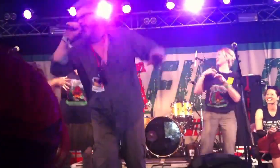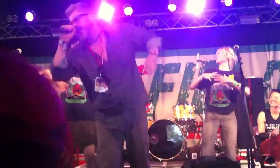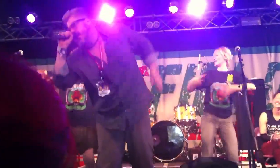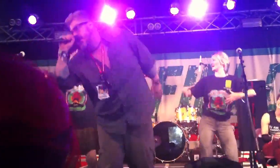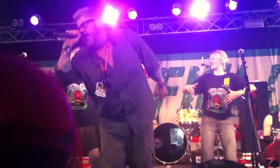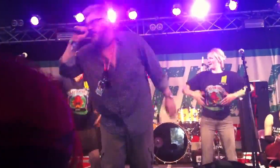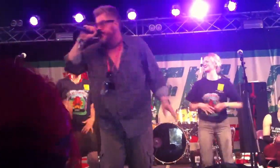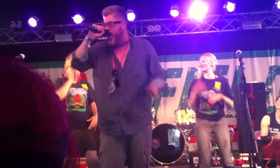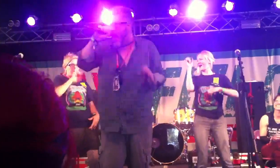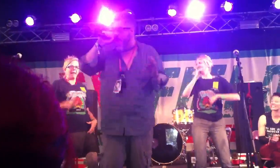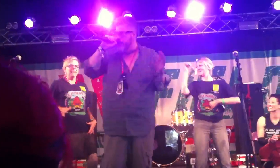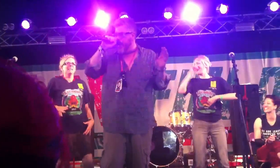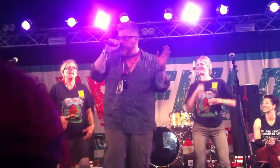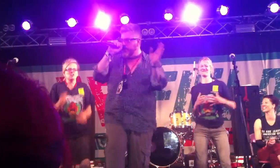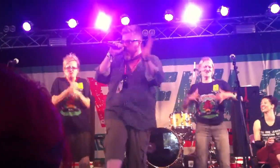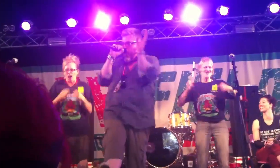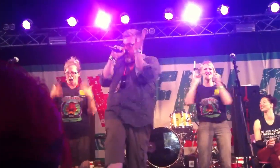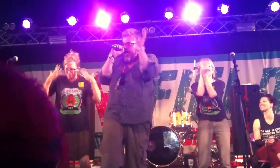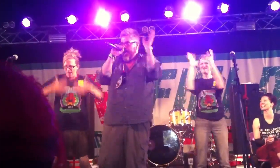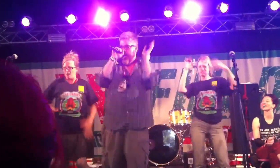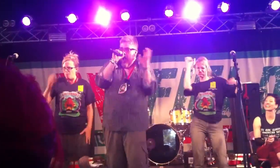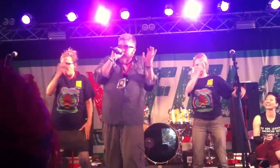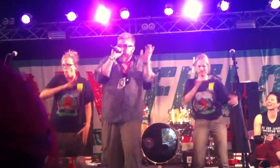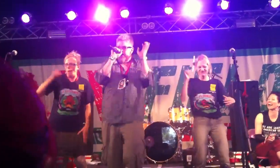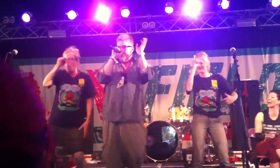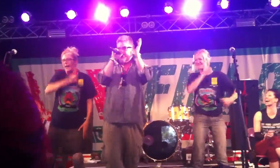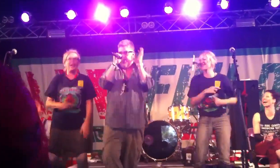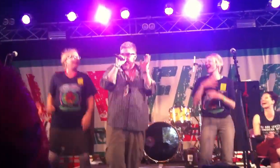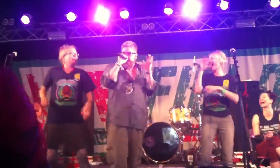Plump and pink and prime and porky.